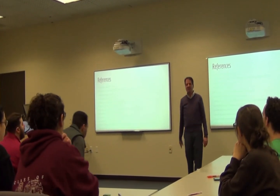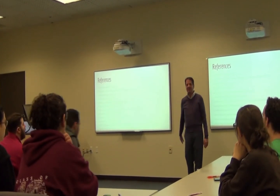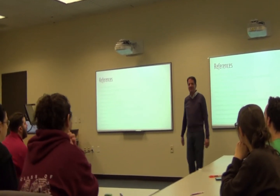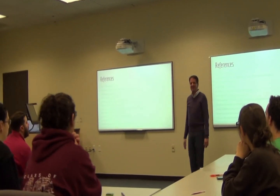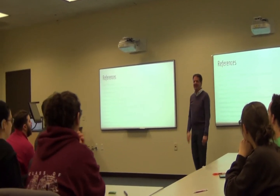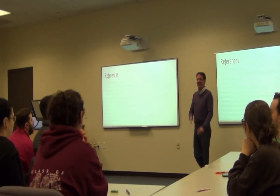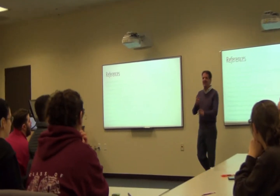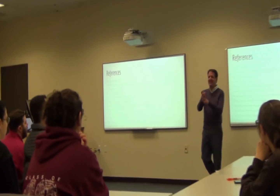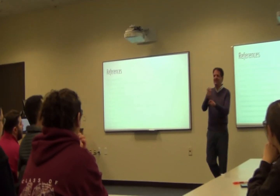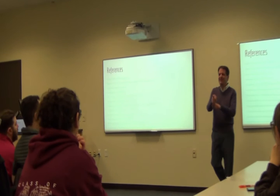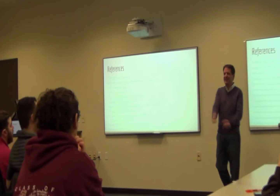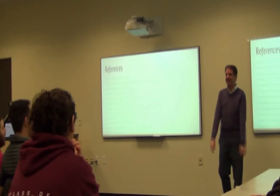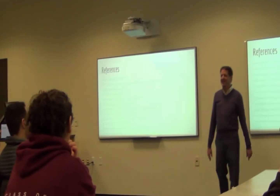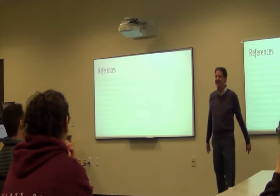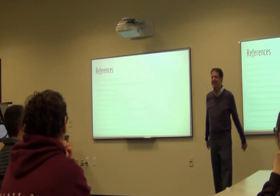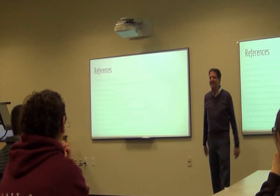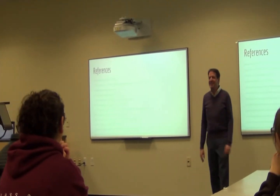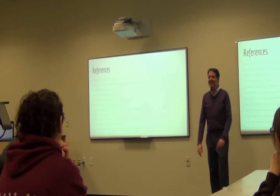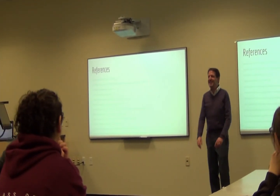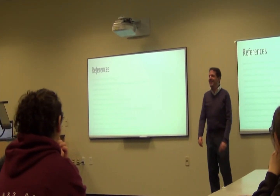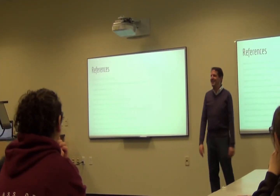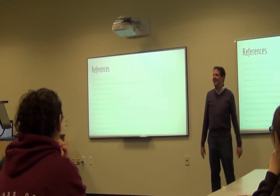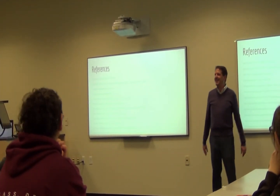They'll say shoru instead of otaku, but I'm just kidding.